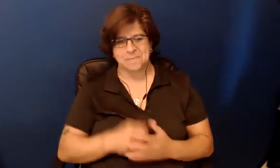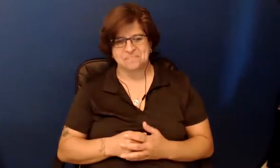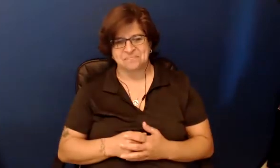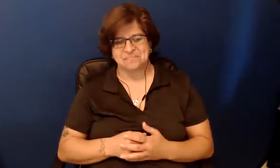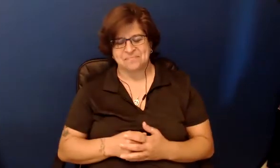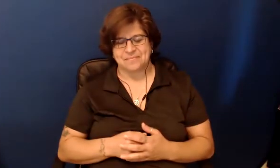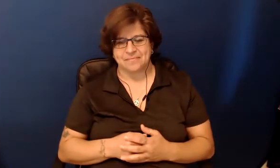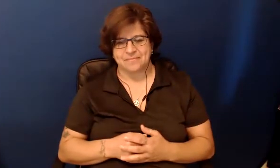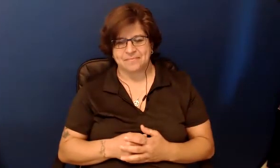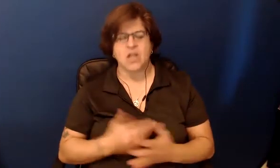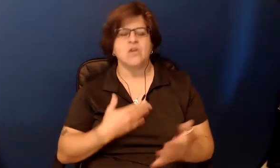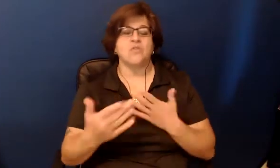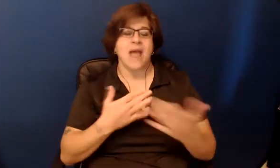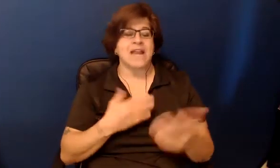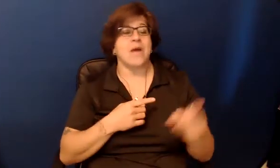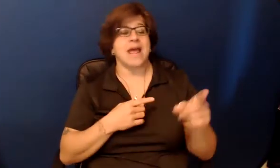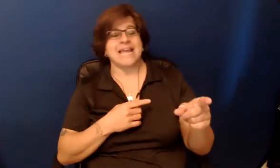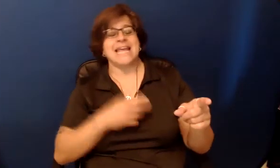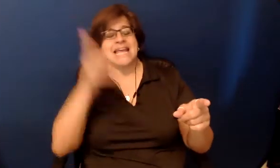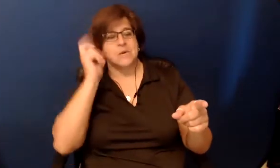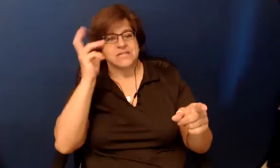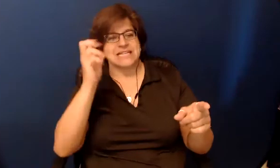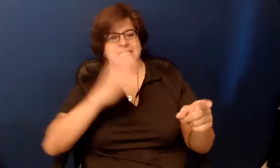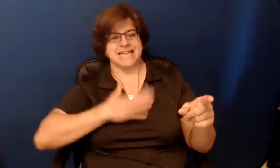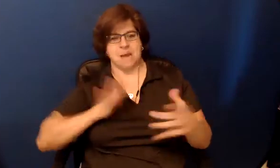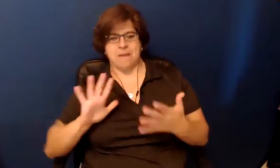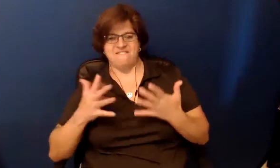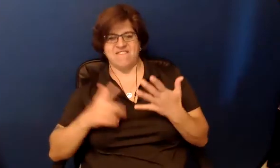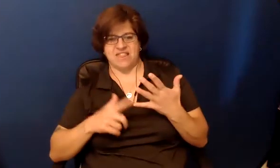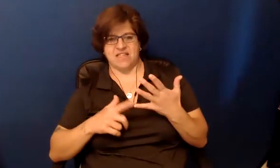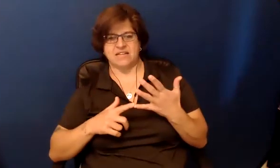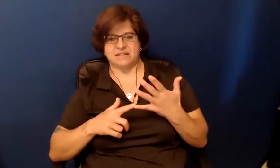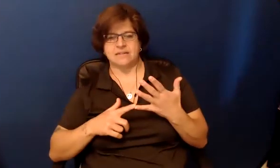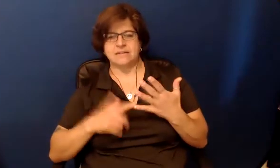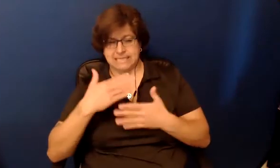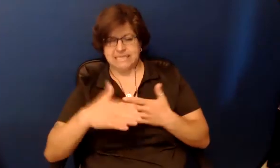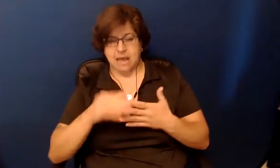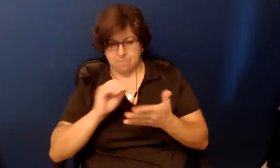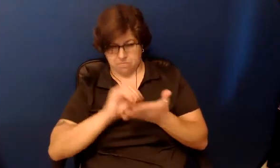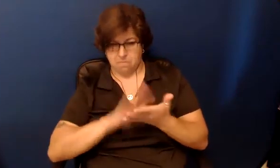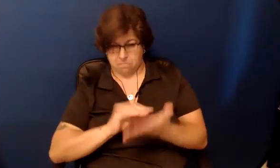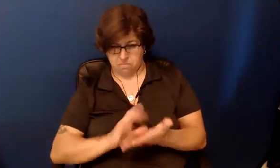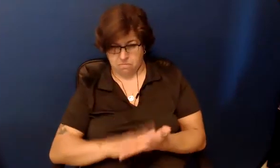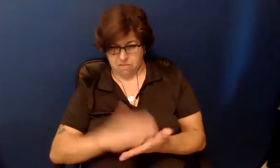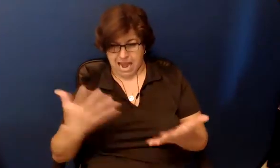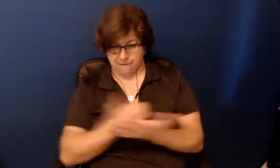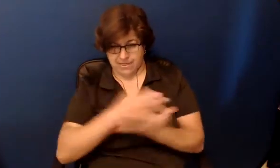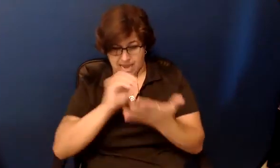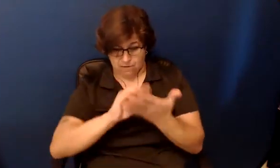okay, so he was listening to my fifth step, and he was writing all the time he was doing it. And then after it was